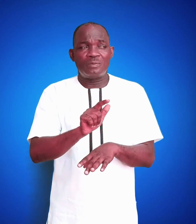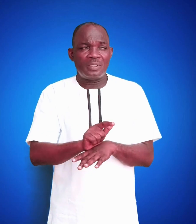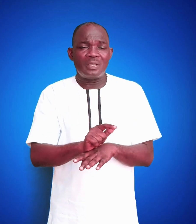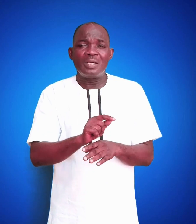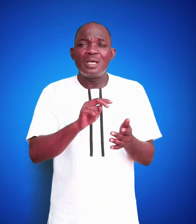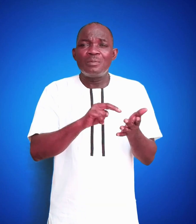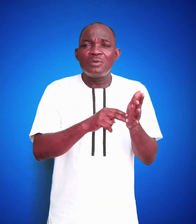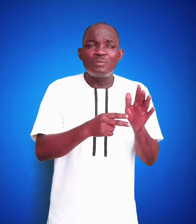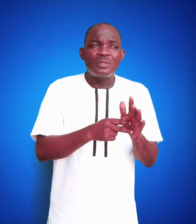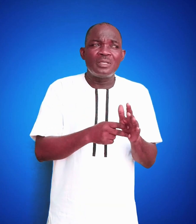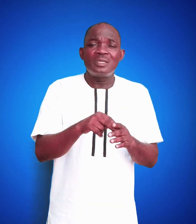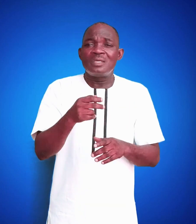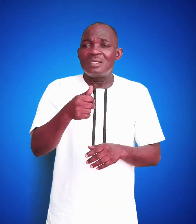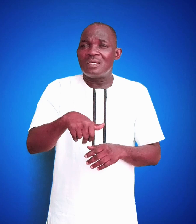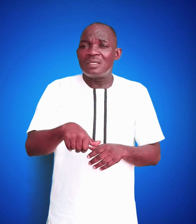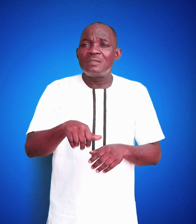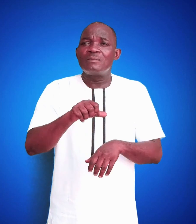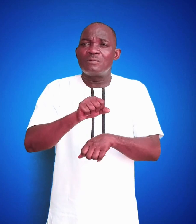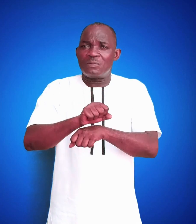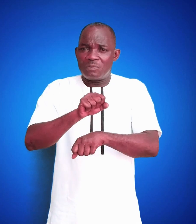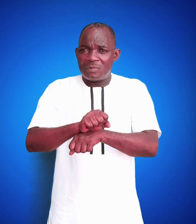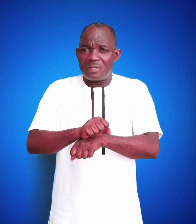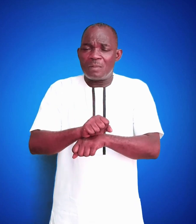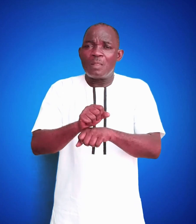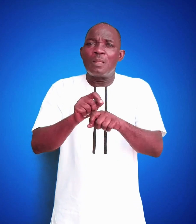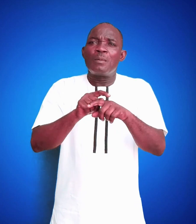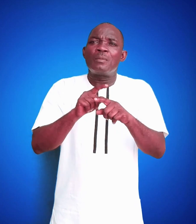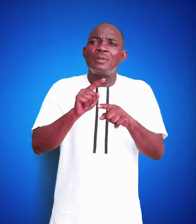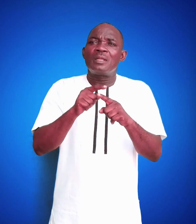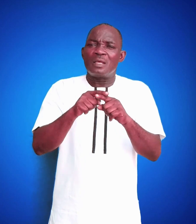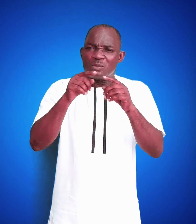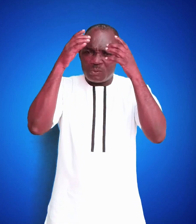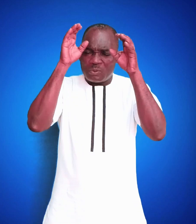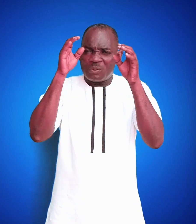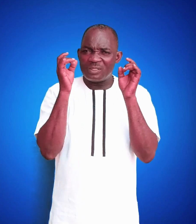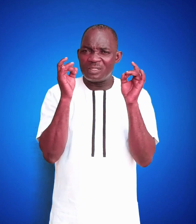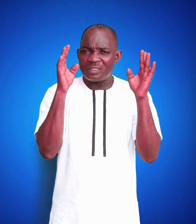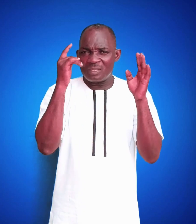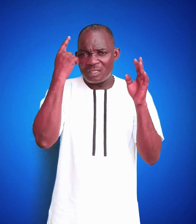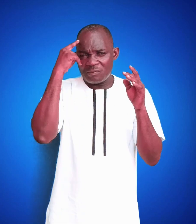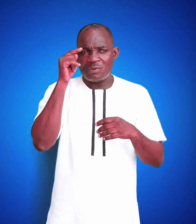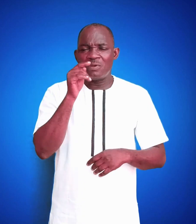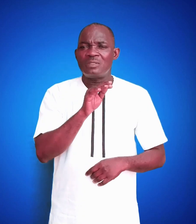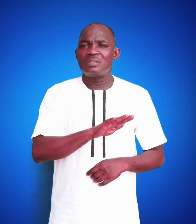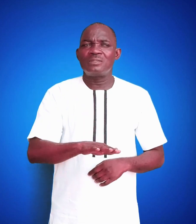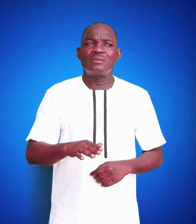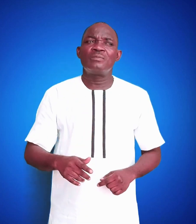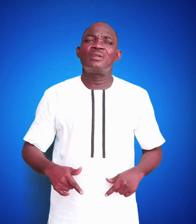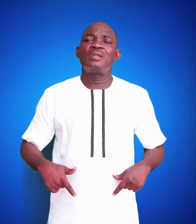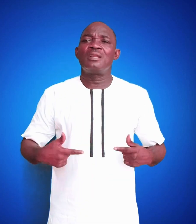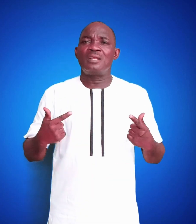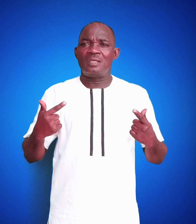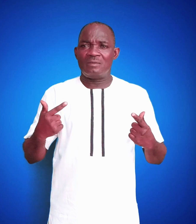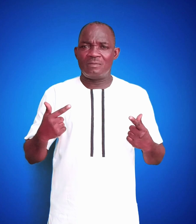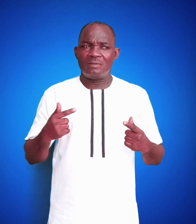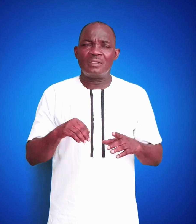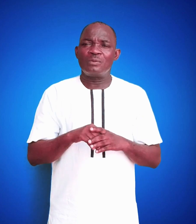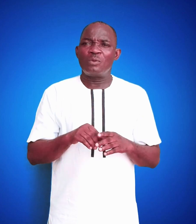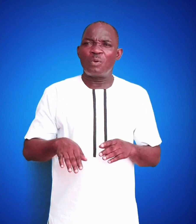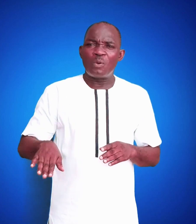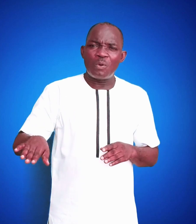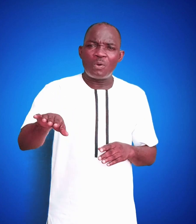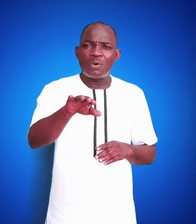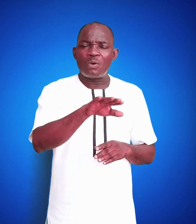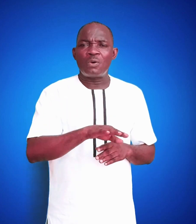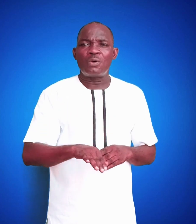is any work that causes harm to a child in all aspects